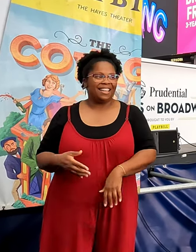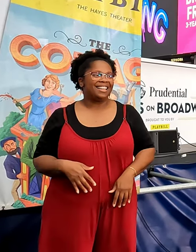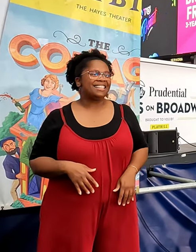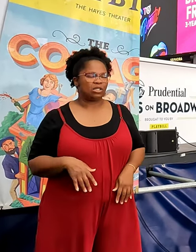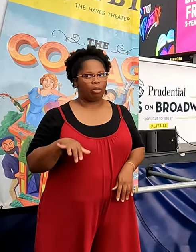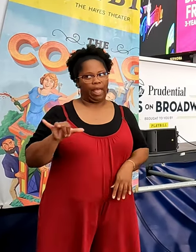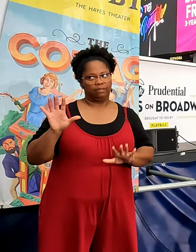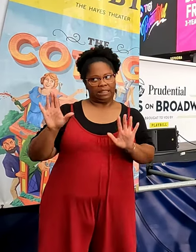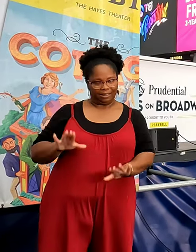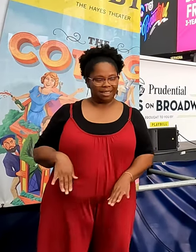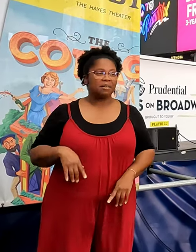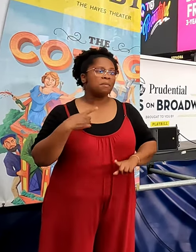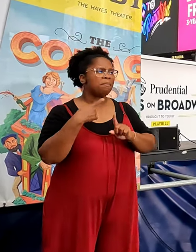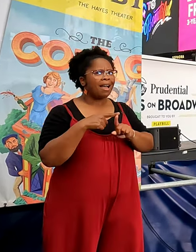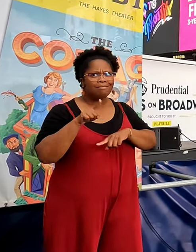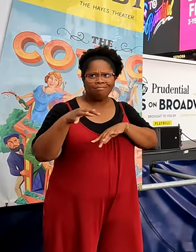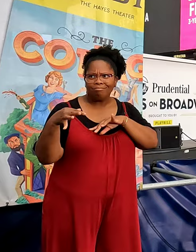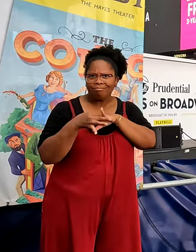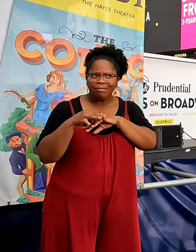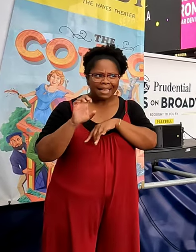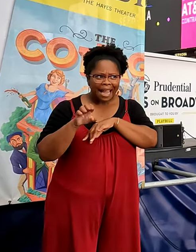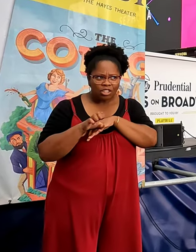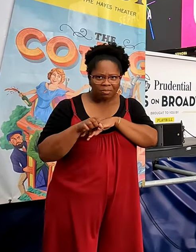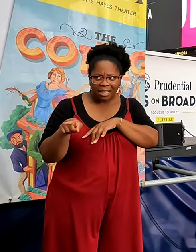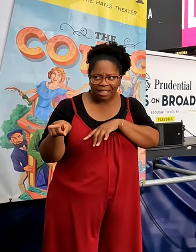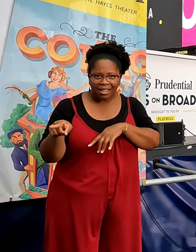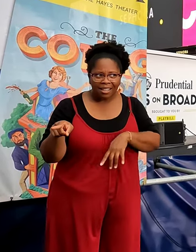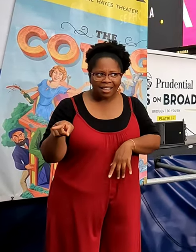And so that's fantastic. And also about your engagement as well.